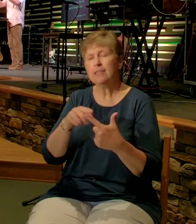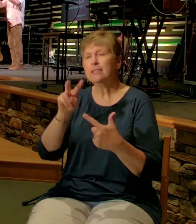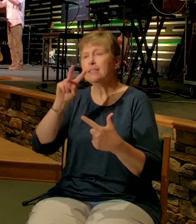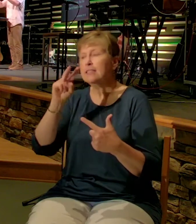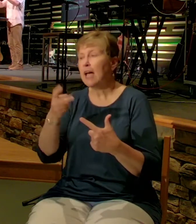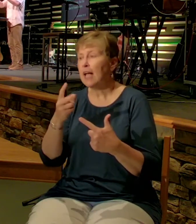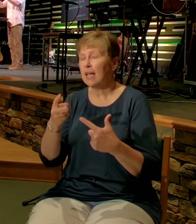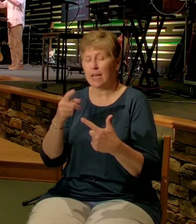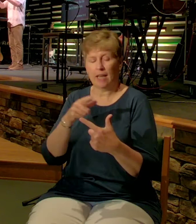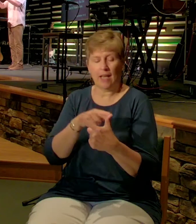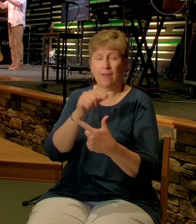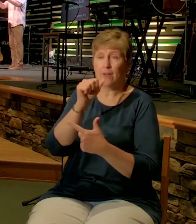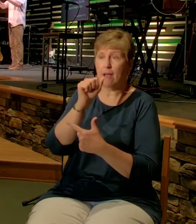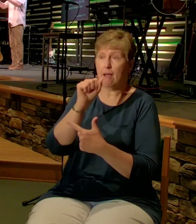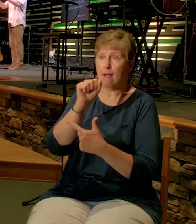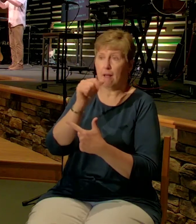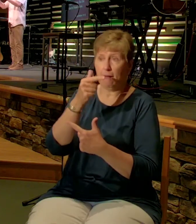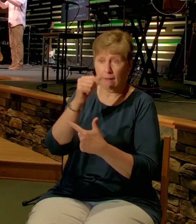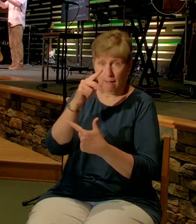this agape love,